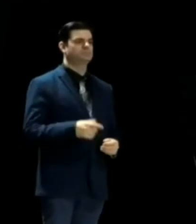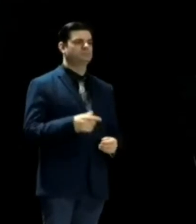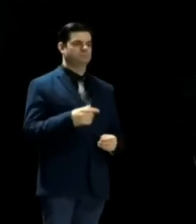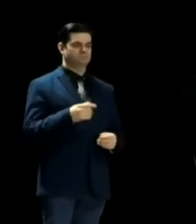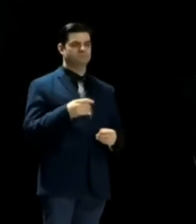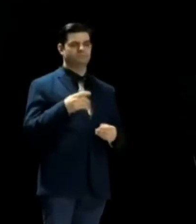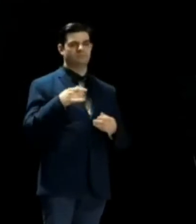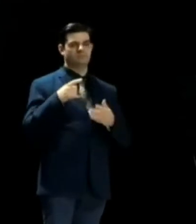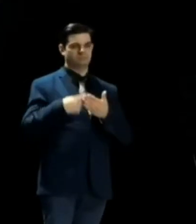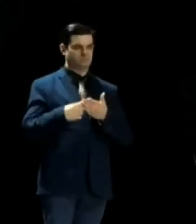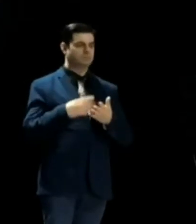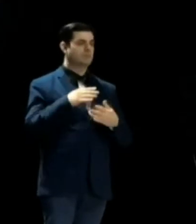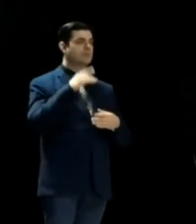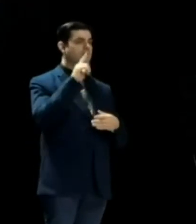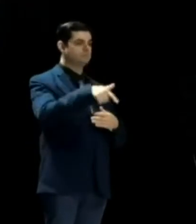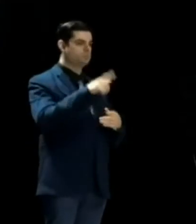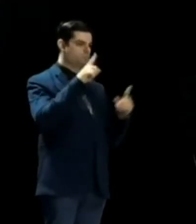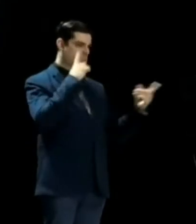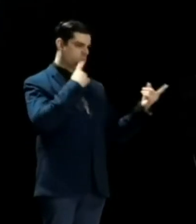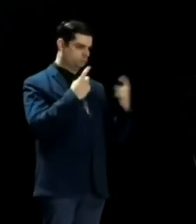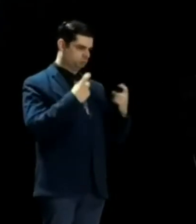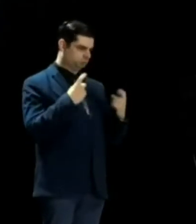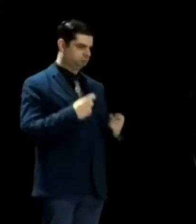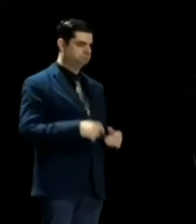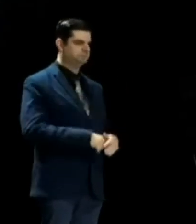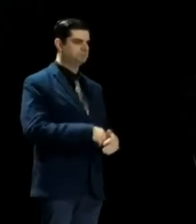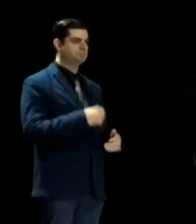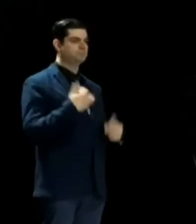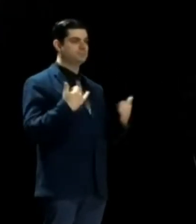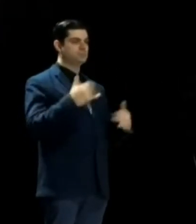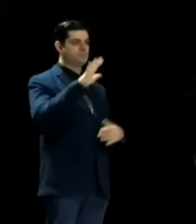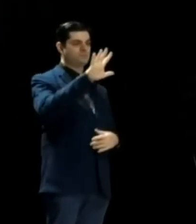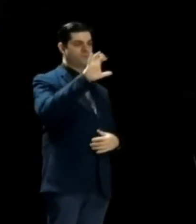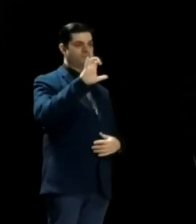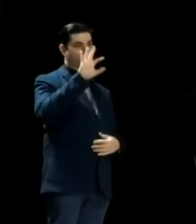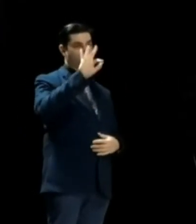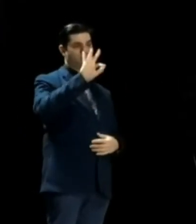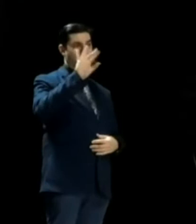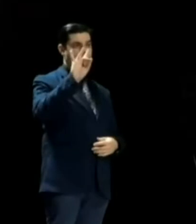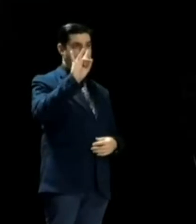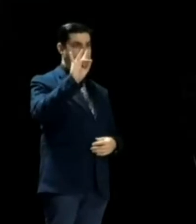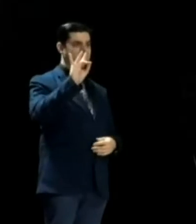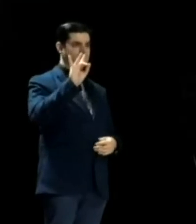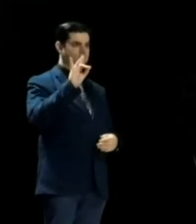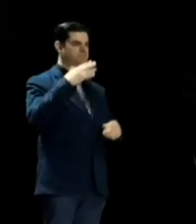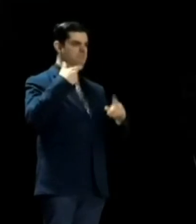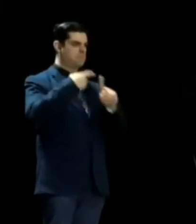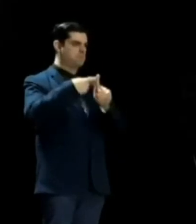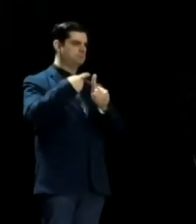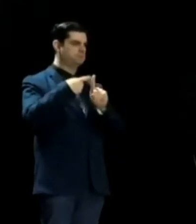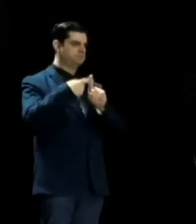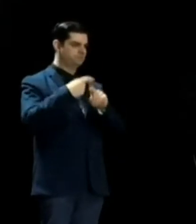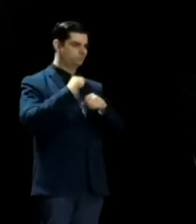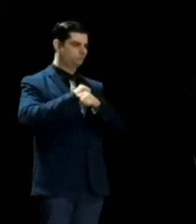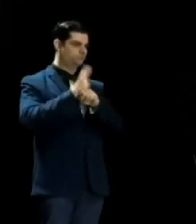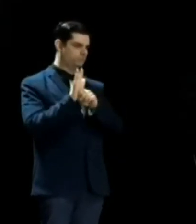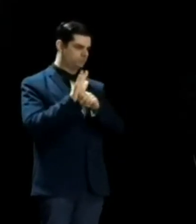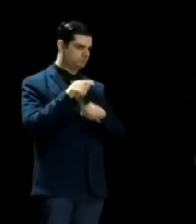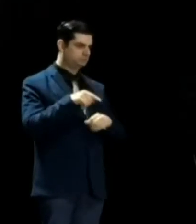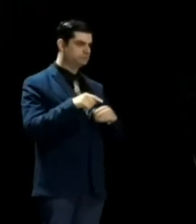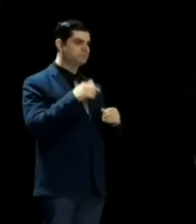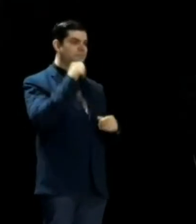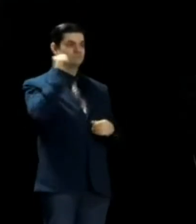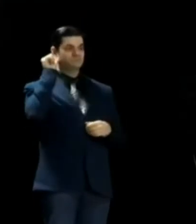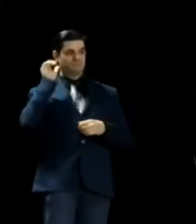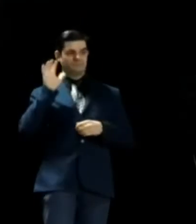currently have 598 cases. This is up from 579 yesterday.